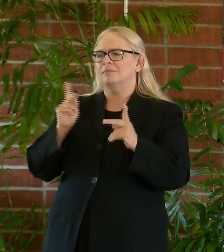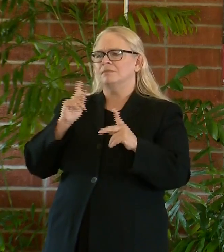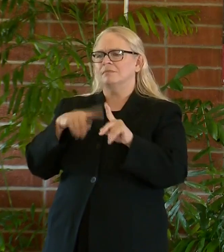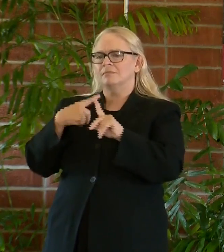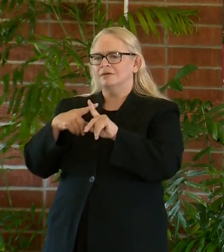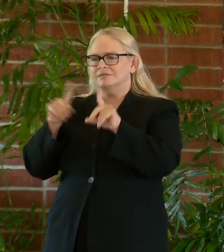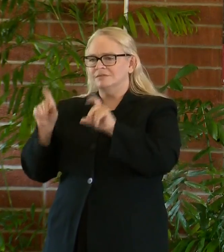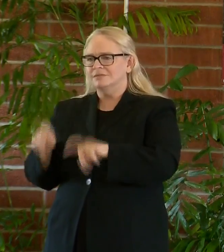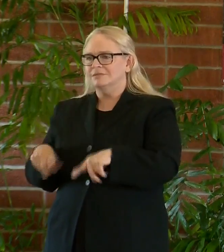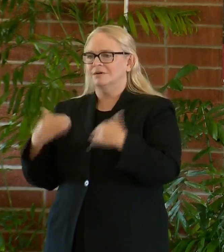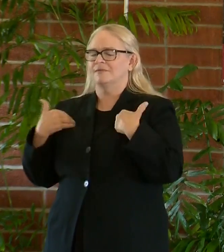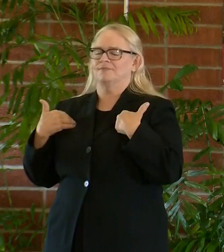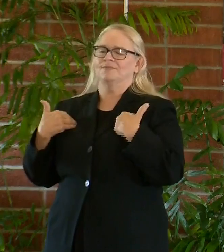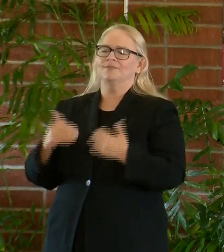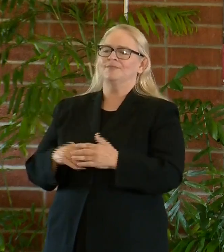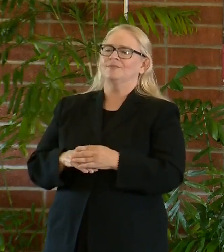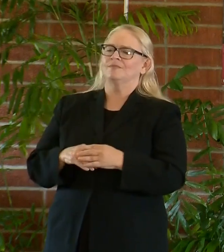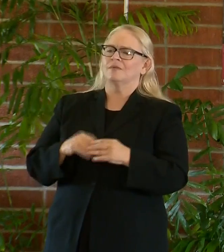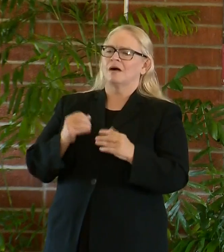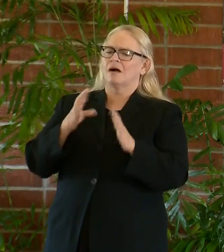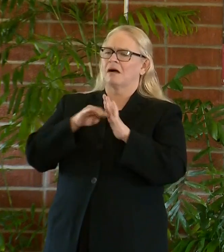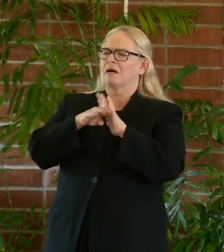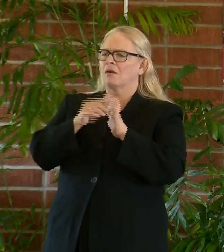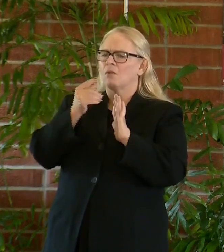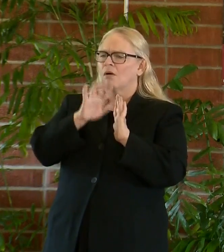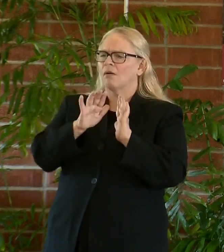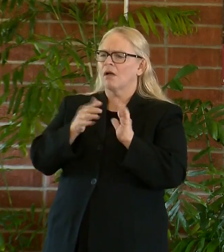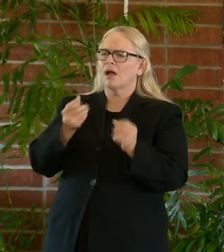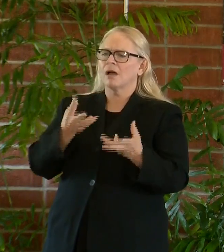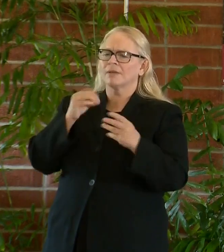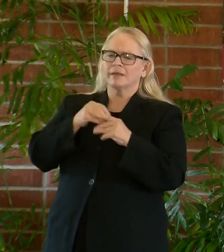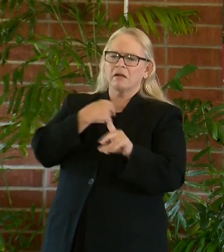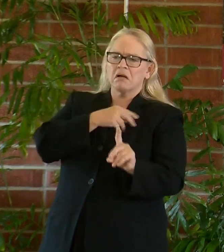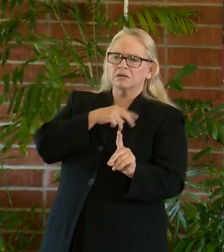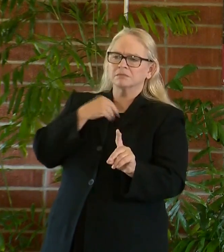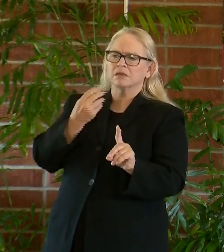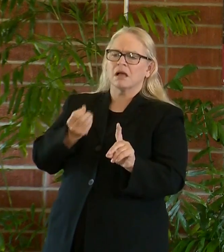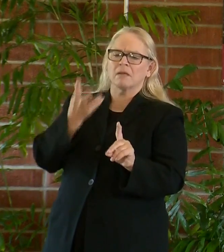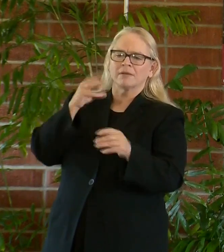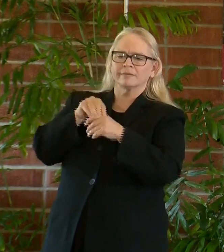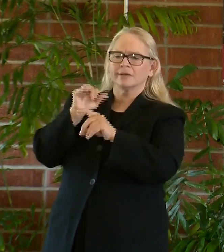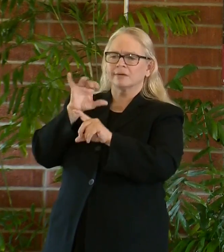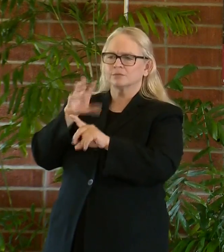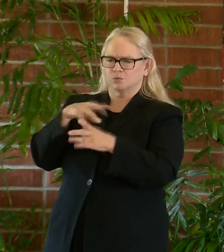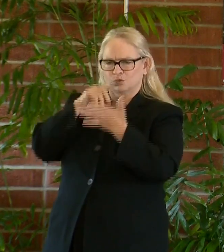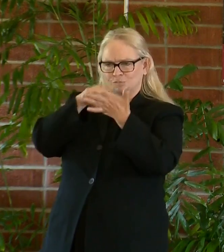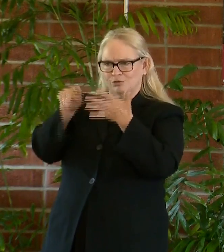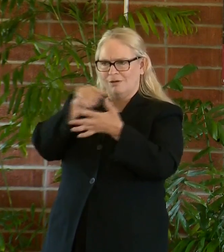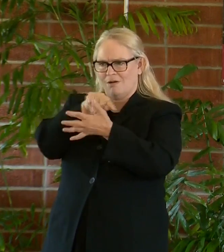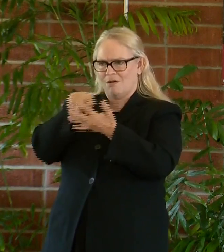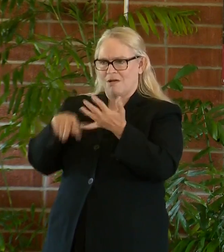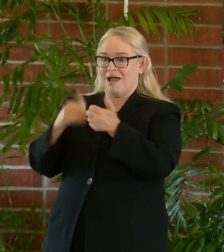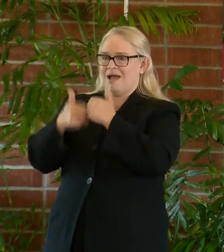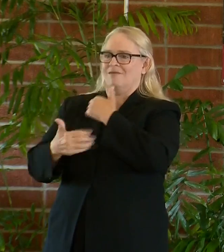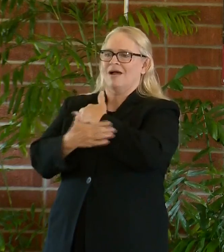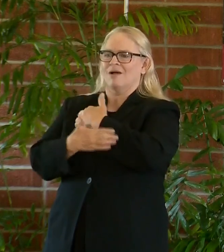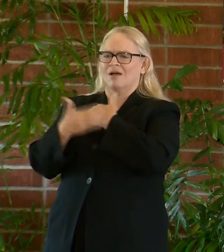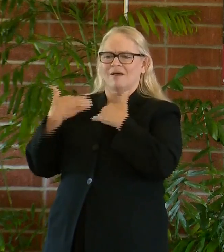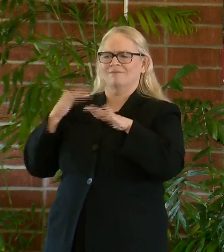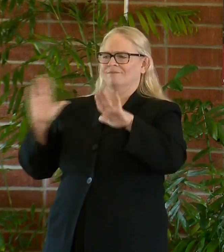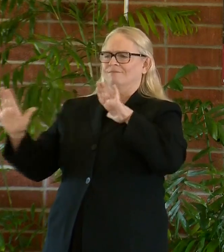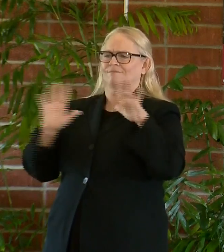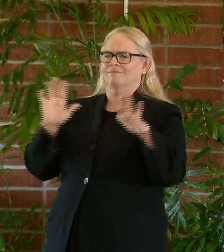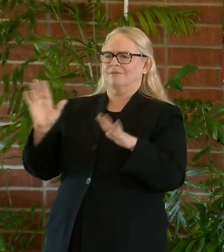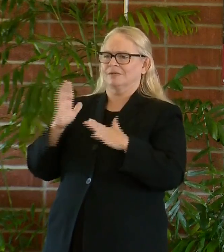to testing protocols, isolation, quarantine protocols. Each county has their different capacity, different needs, and